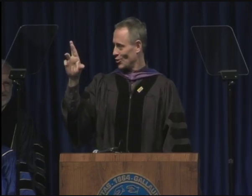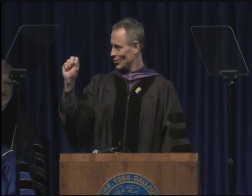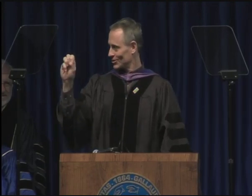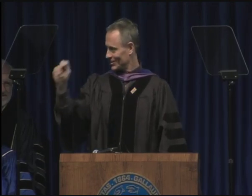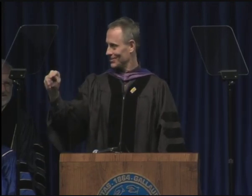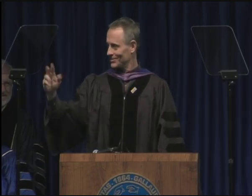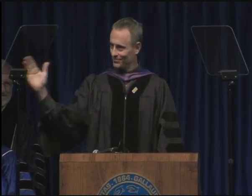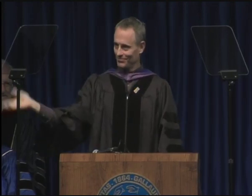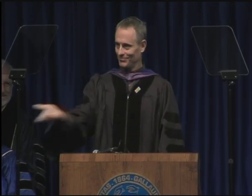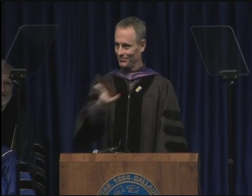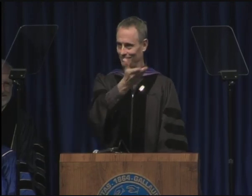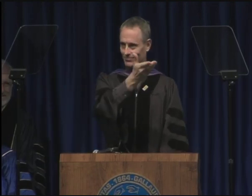Sandon Larson.